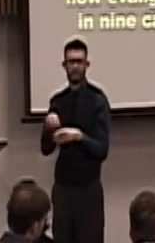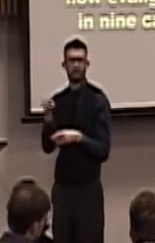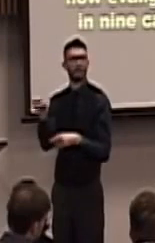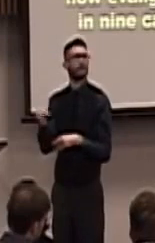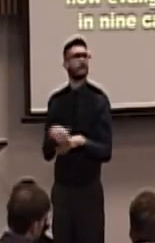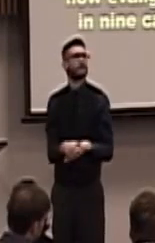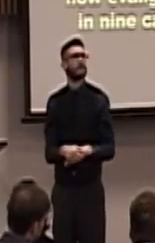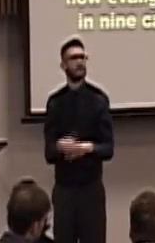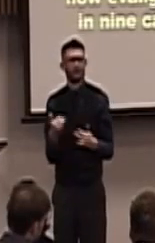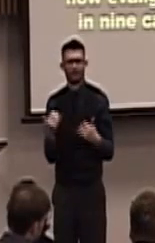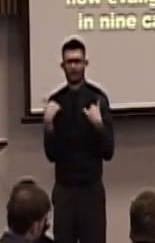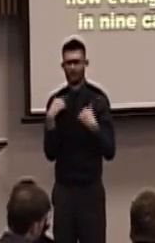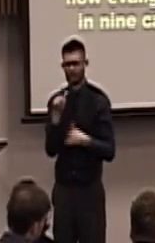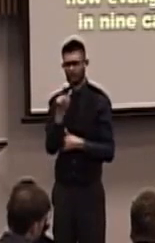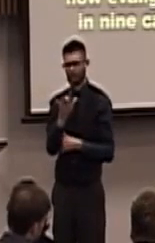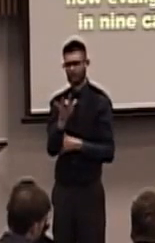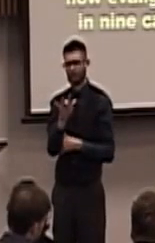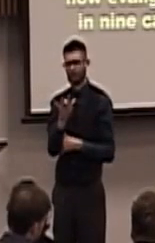now have 25